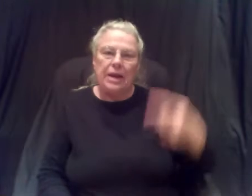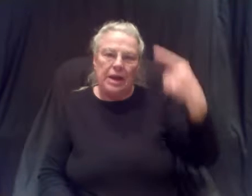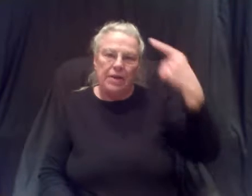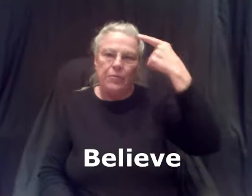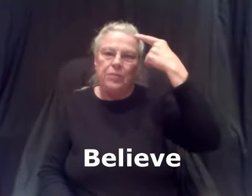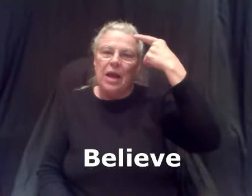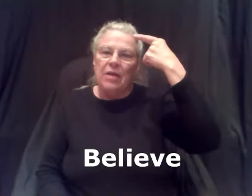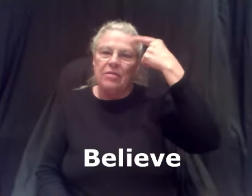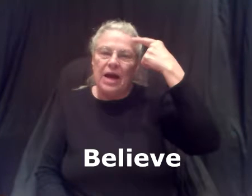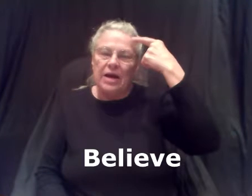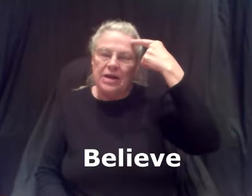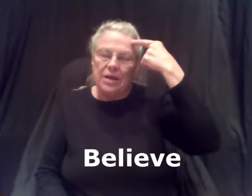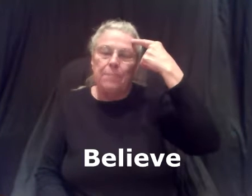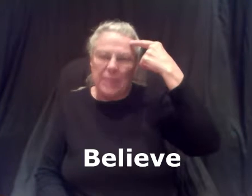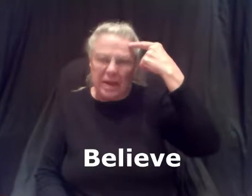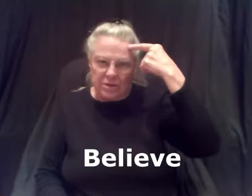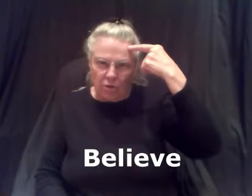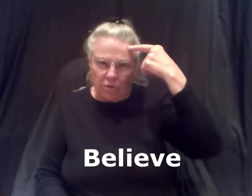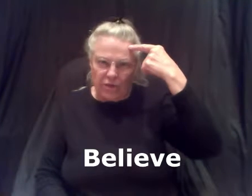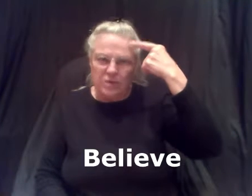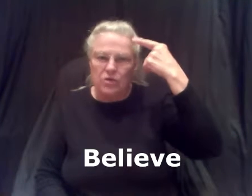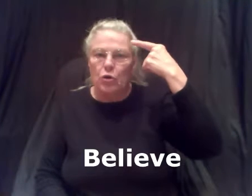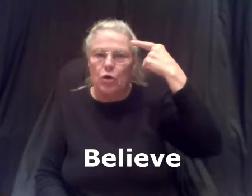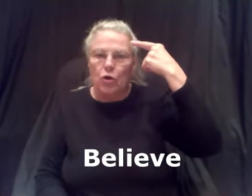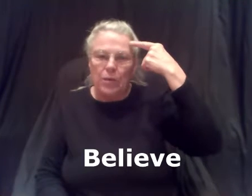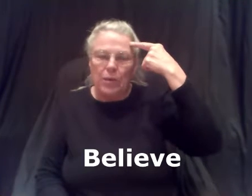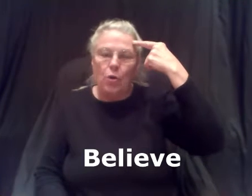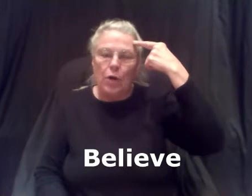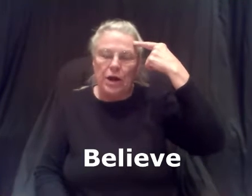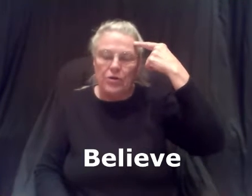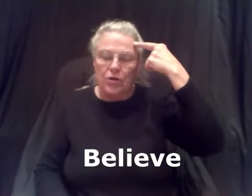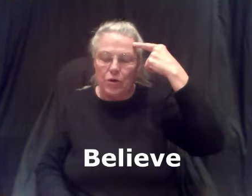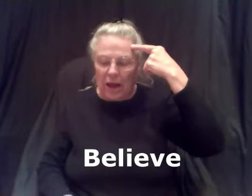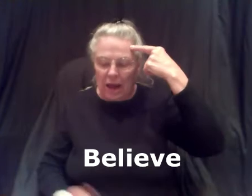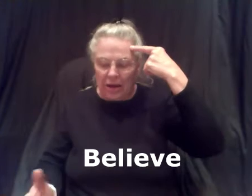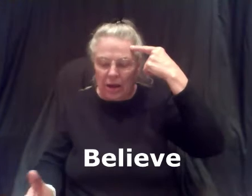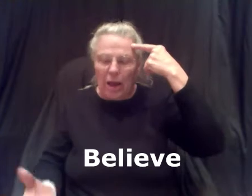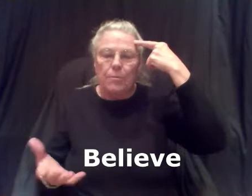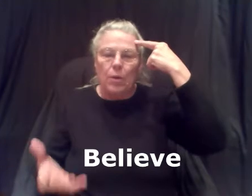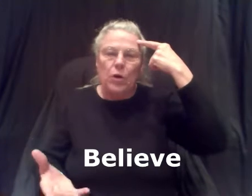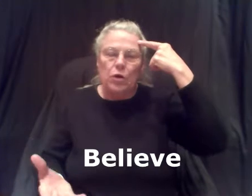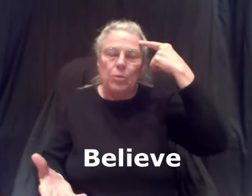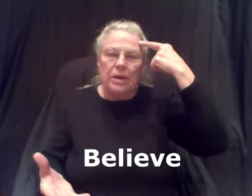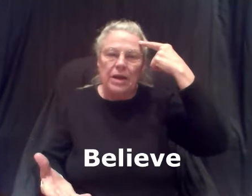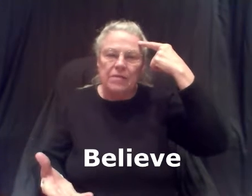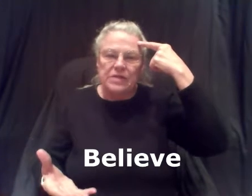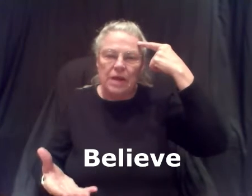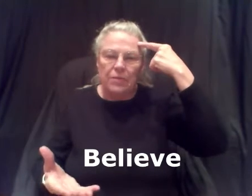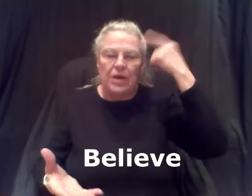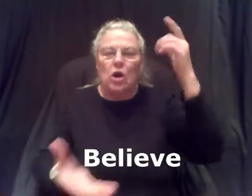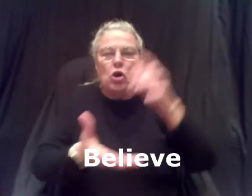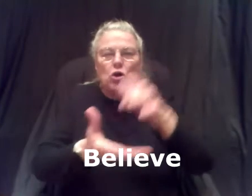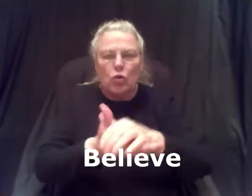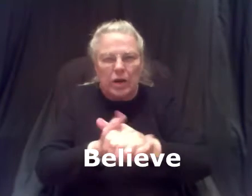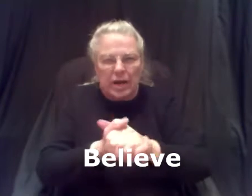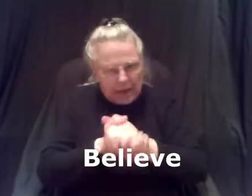Believe. That is a mental thing. So you're going to be pointing to your head. But when you believe something, you're going to keep